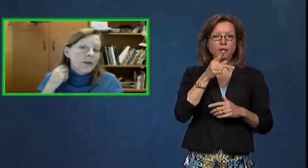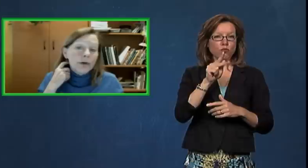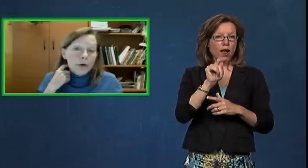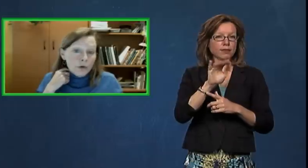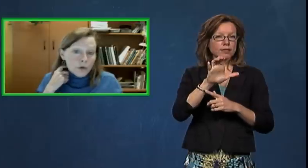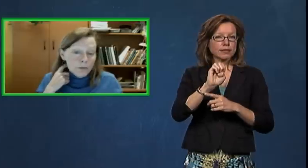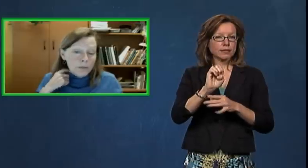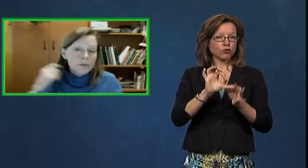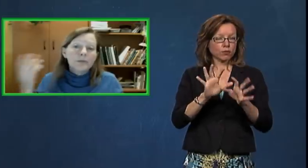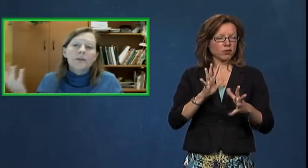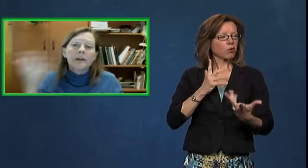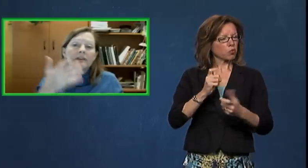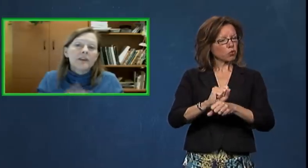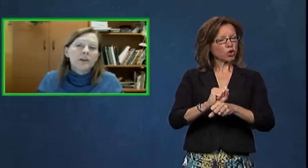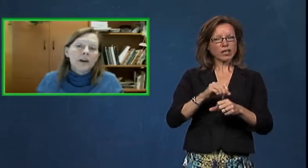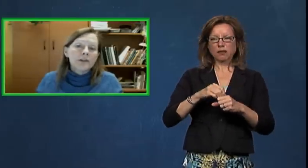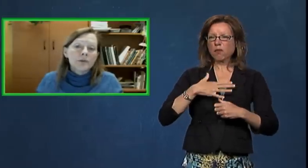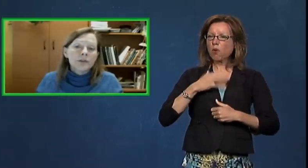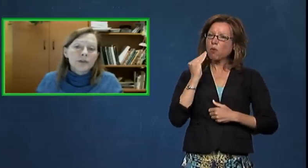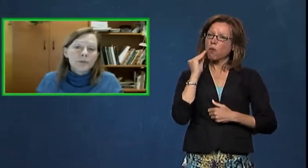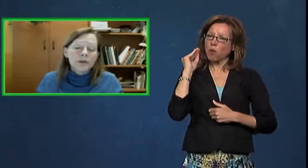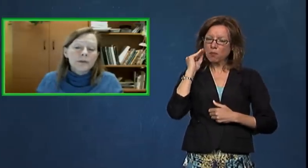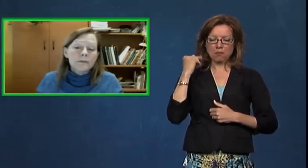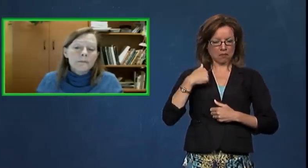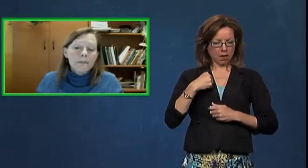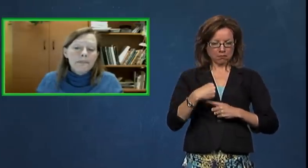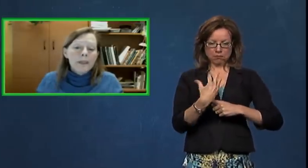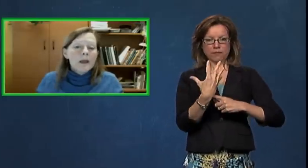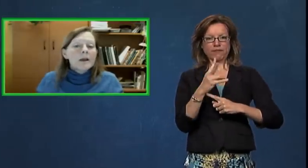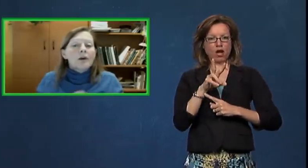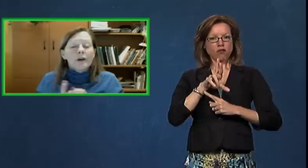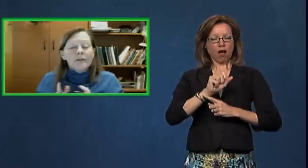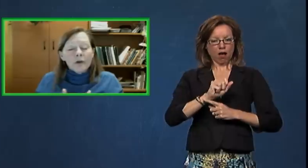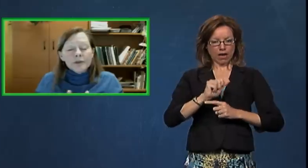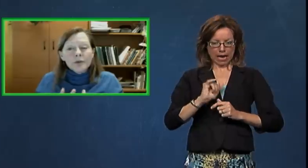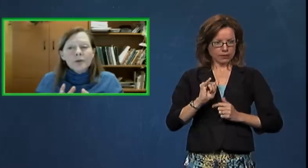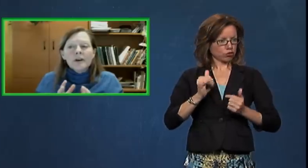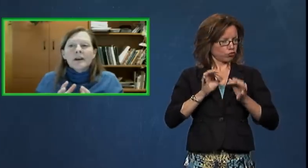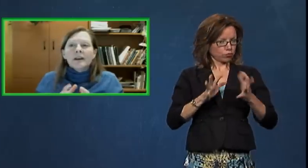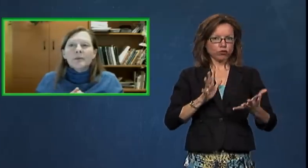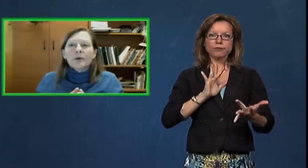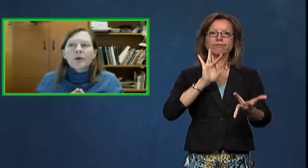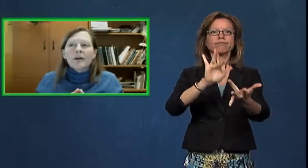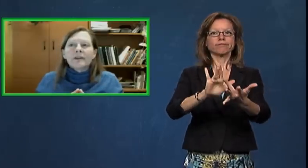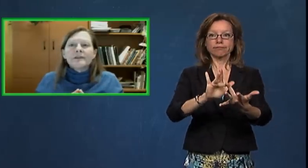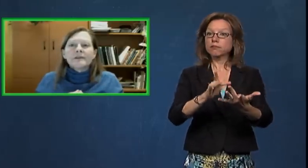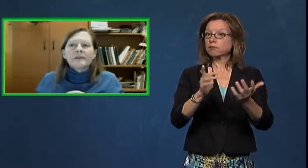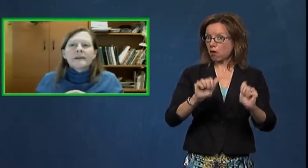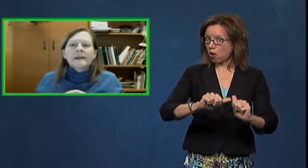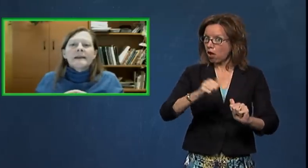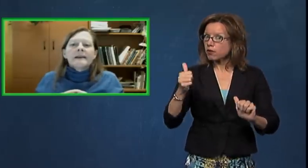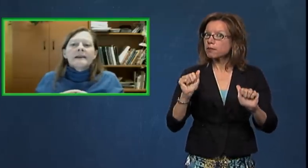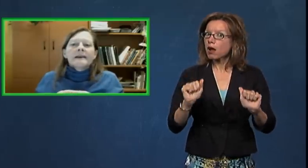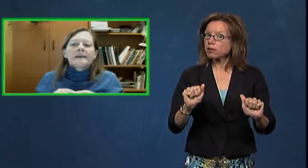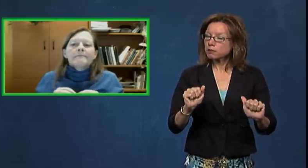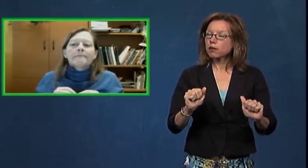of her home, providing VRI to an interpreter. Or I've also come across